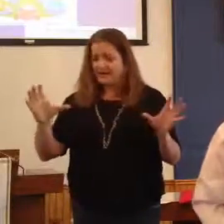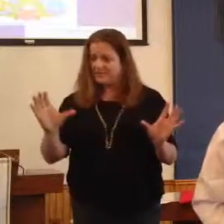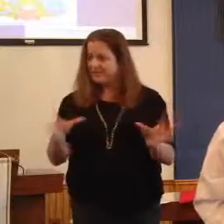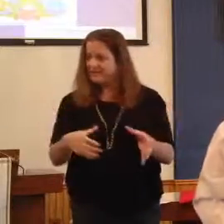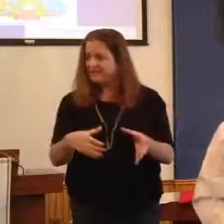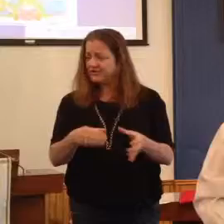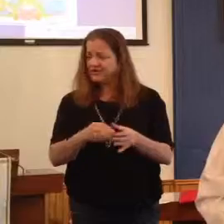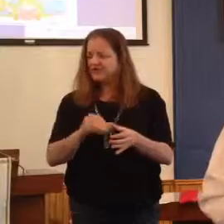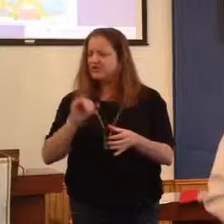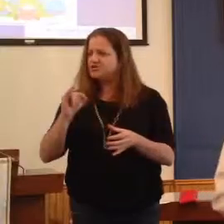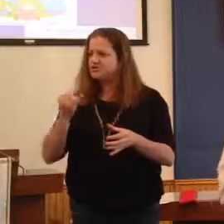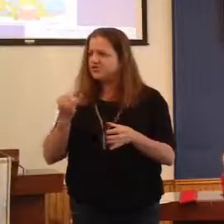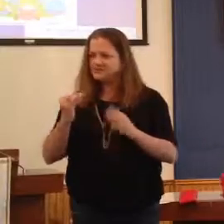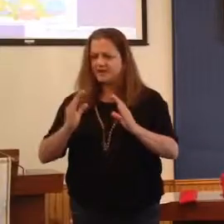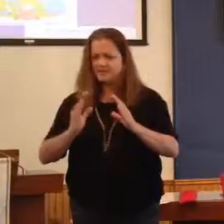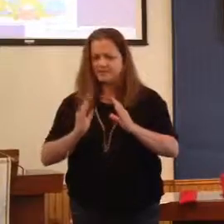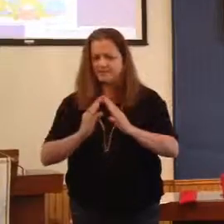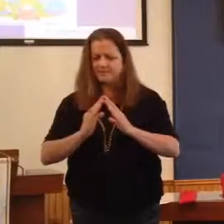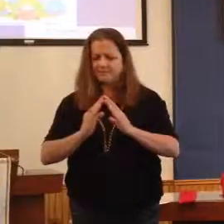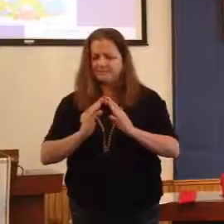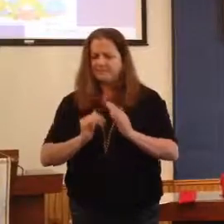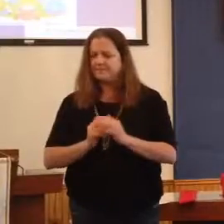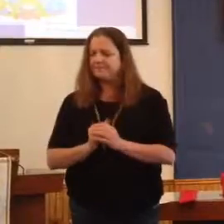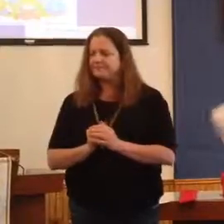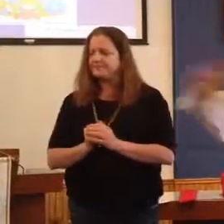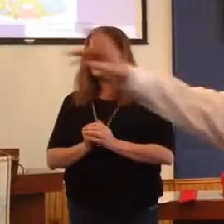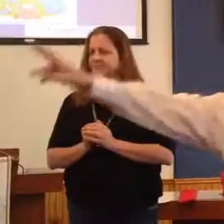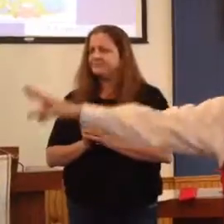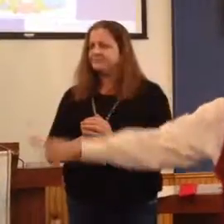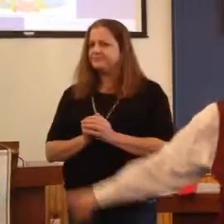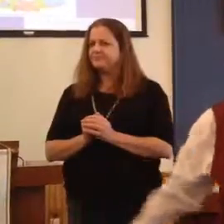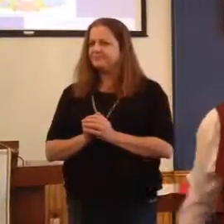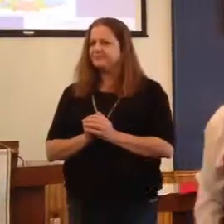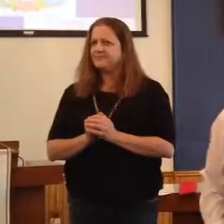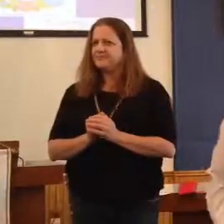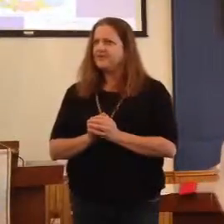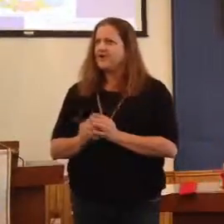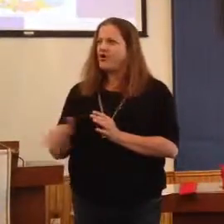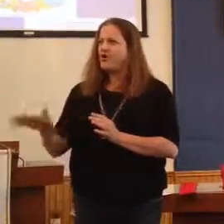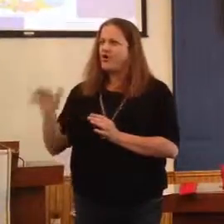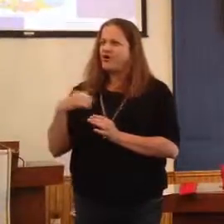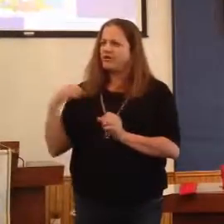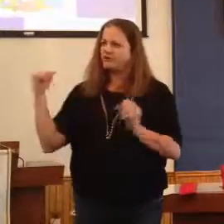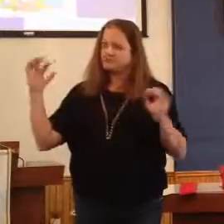Jerusalem. They came from all the known world.